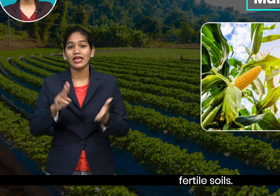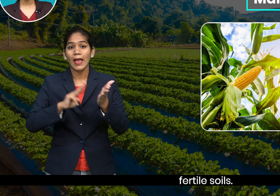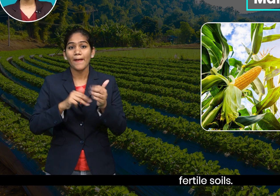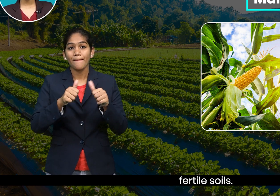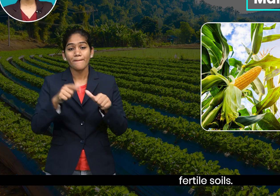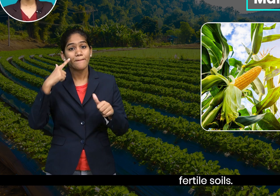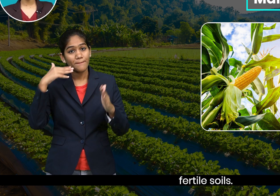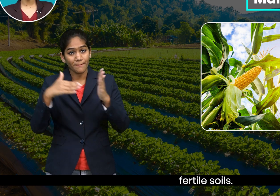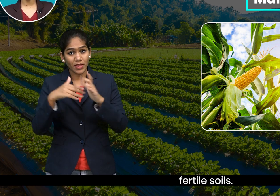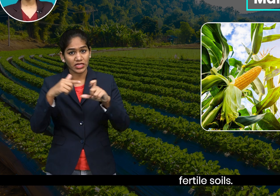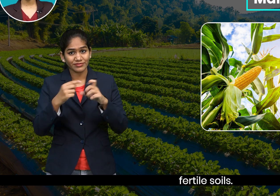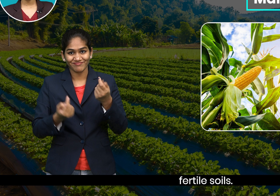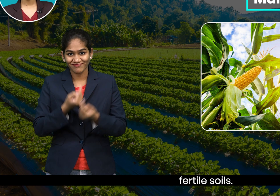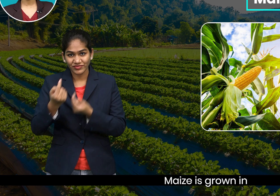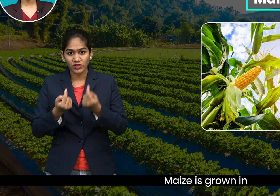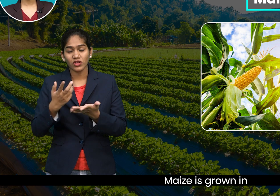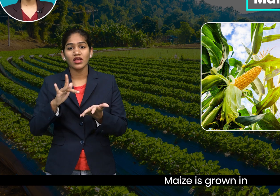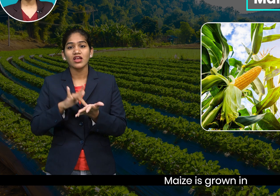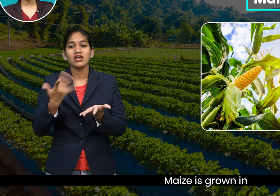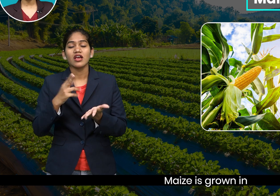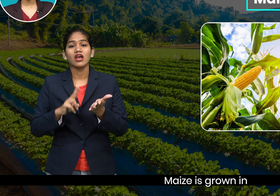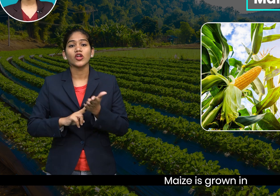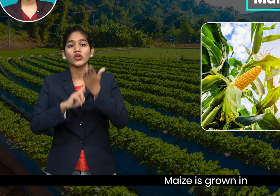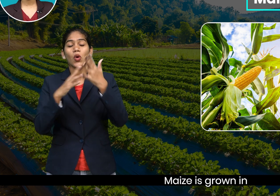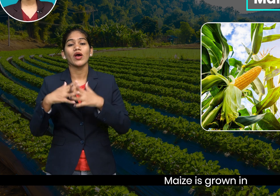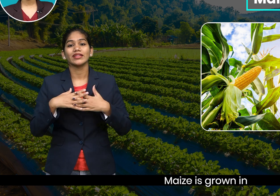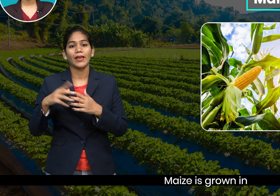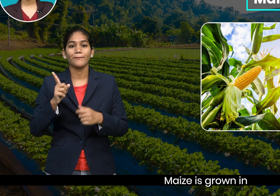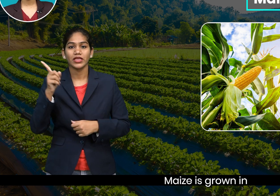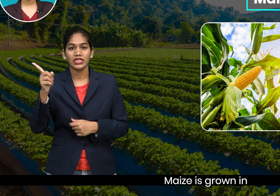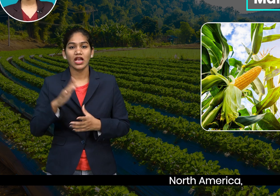Maize is grown in North America,